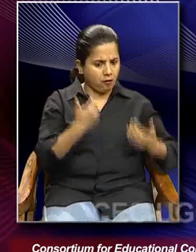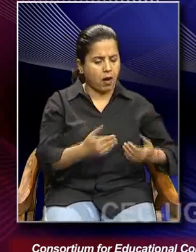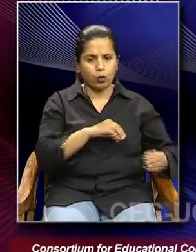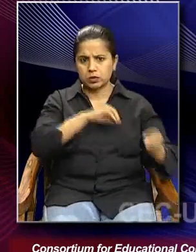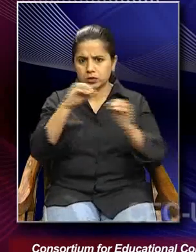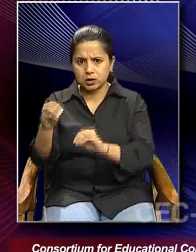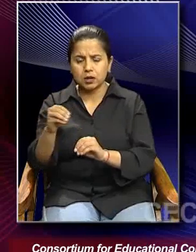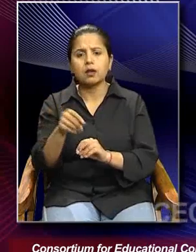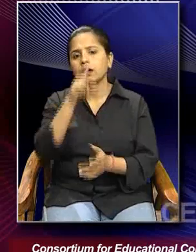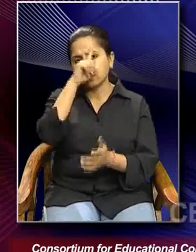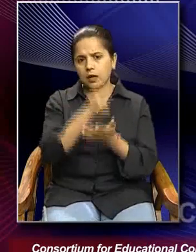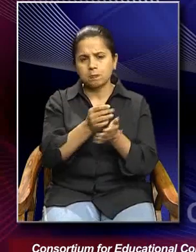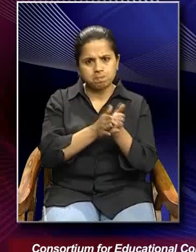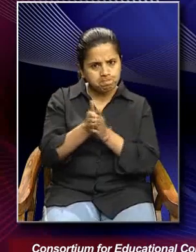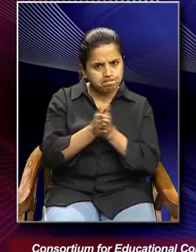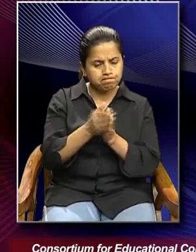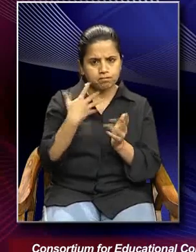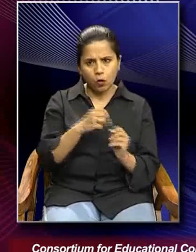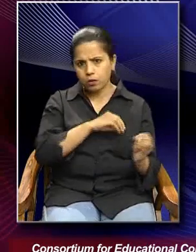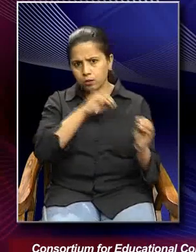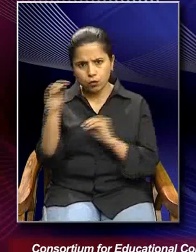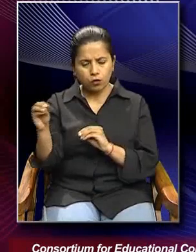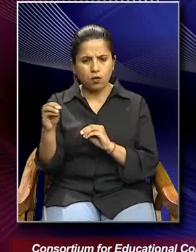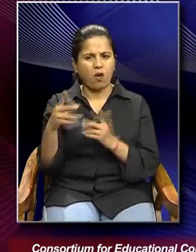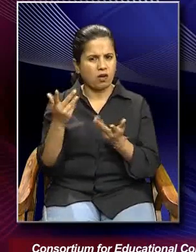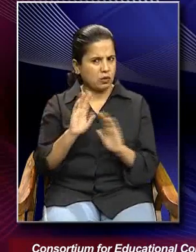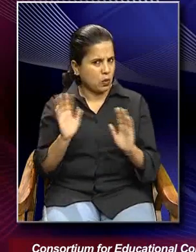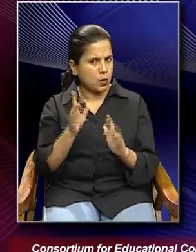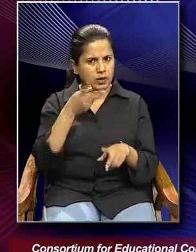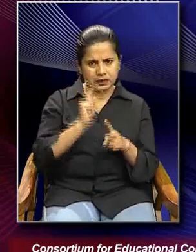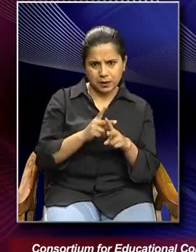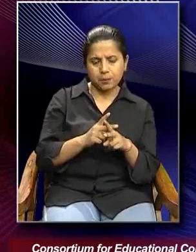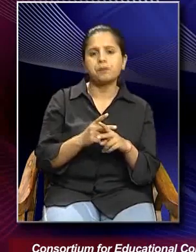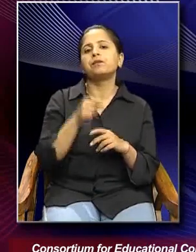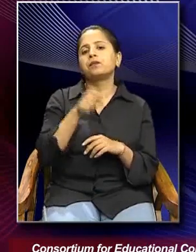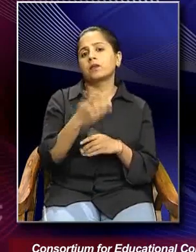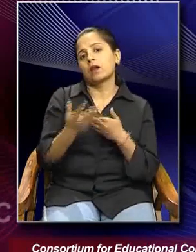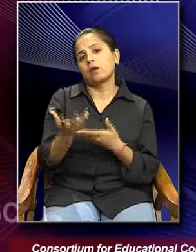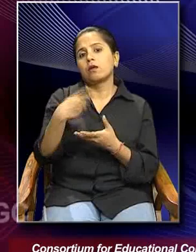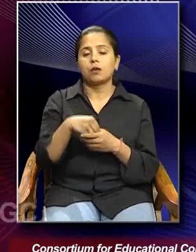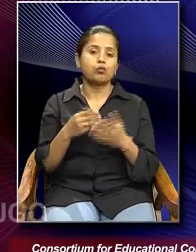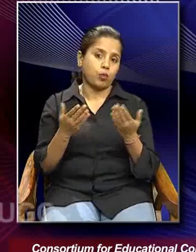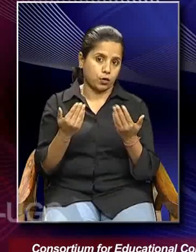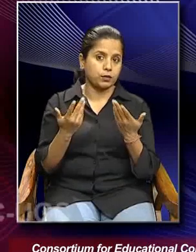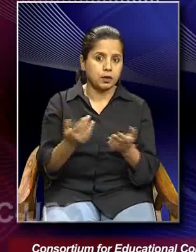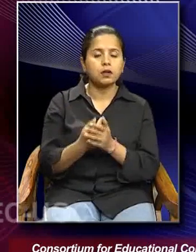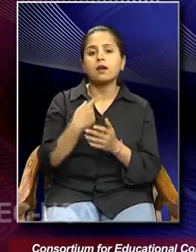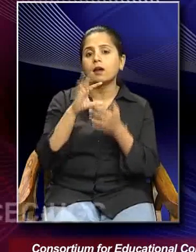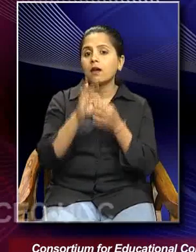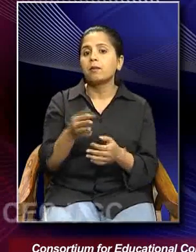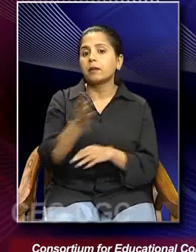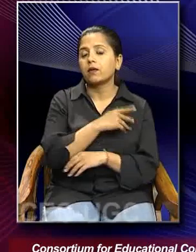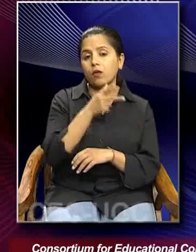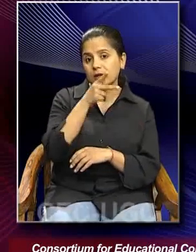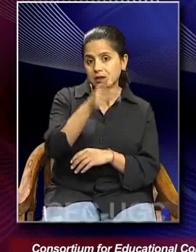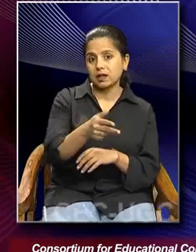that makes or motivates people to move to a next place or not. And this may include, as I was referring before,